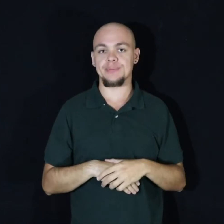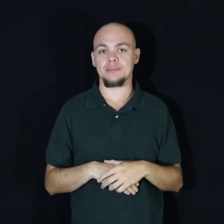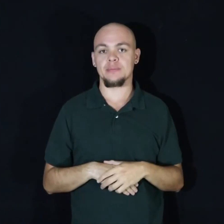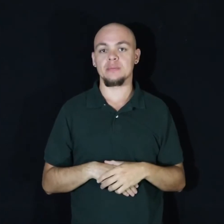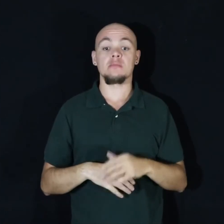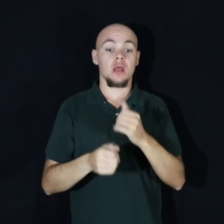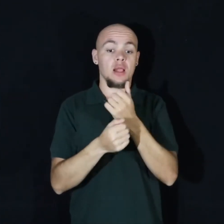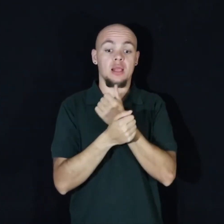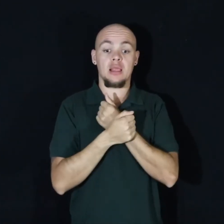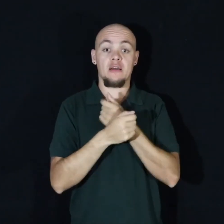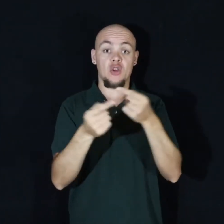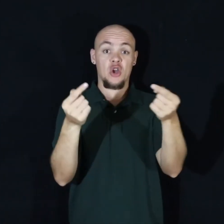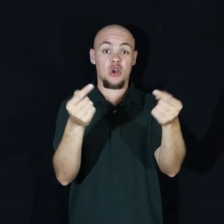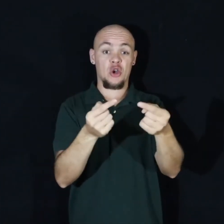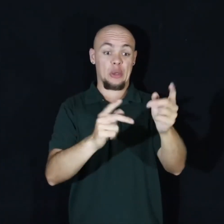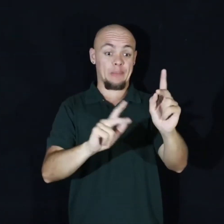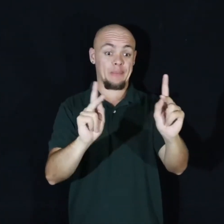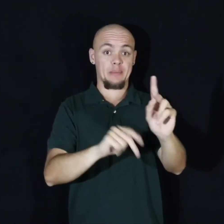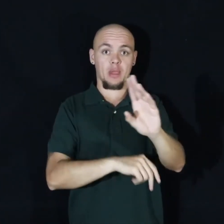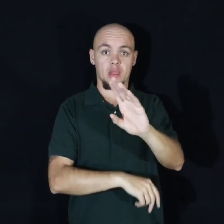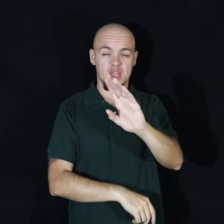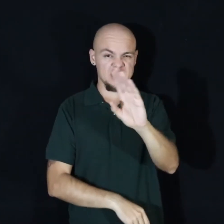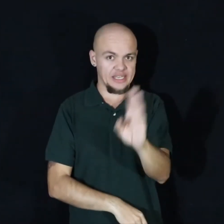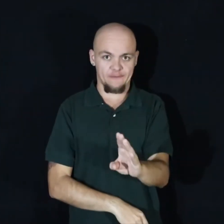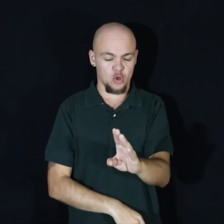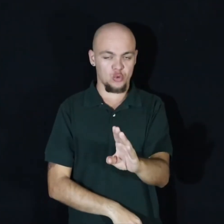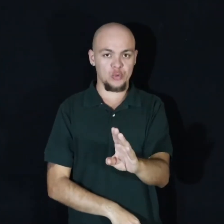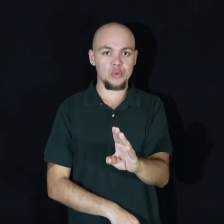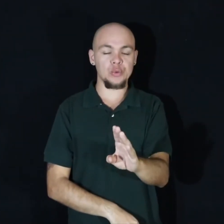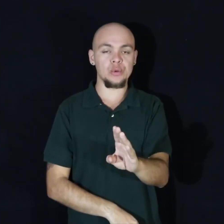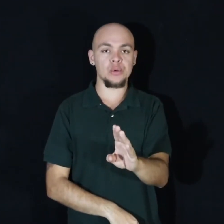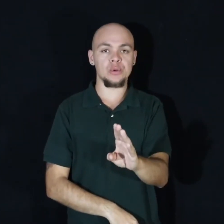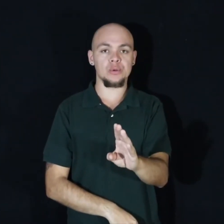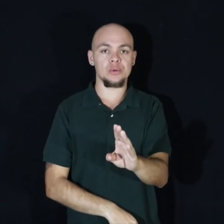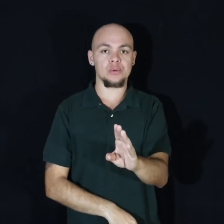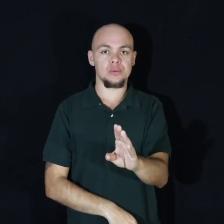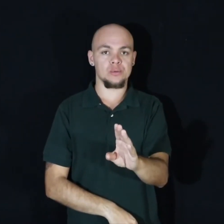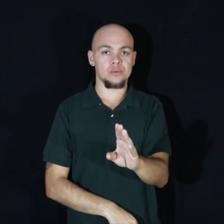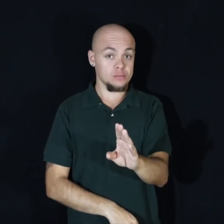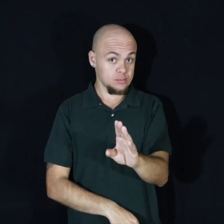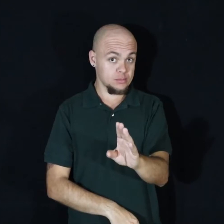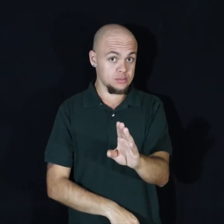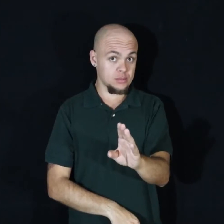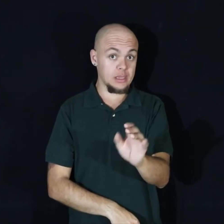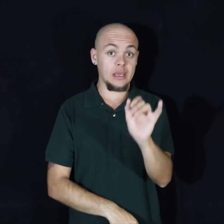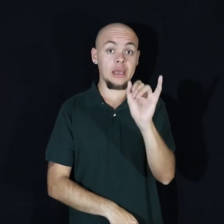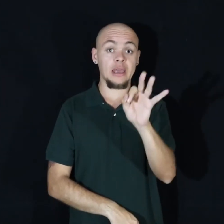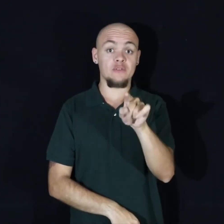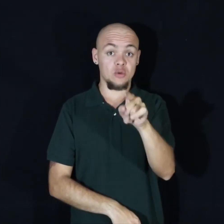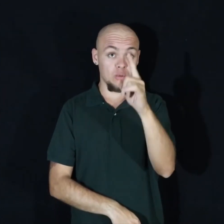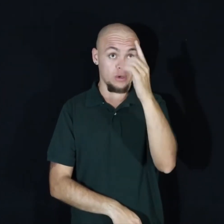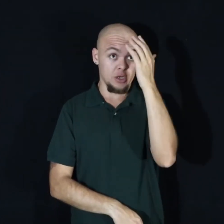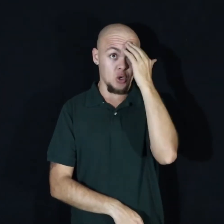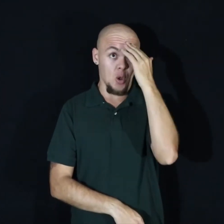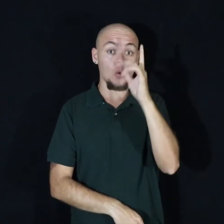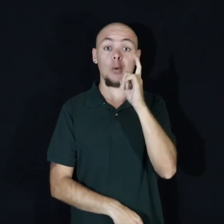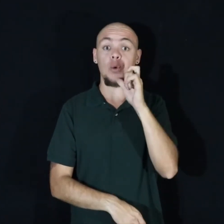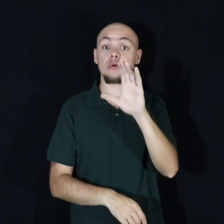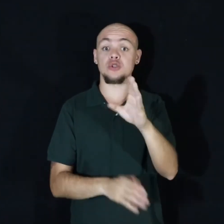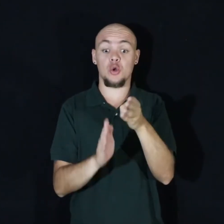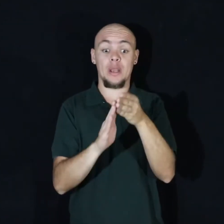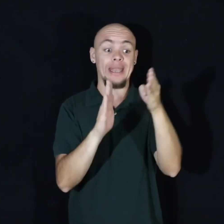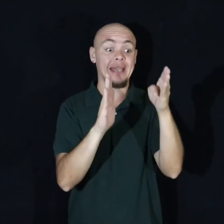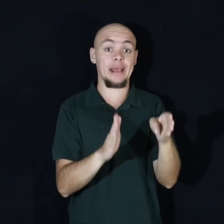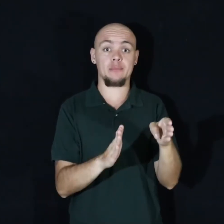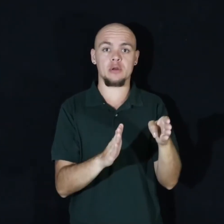Romans 13:8-10. Love does no harm to a neighbor. And if you